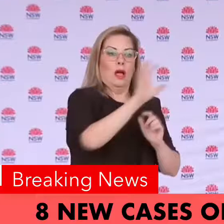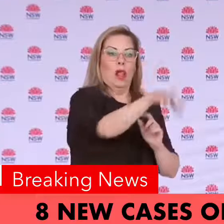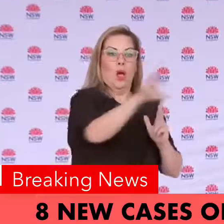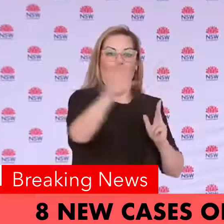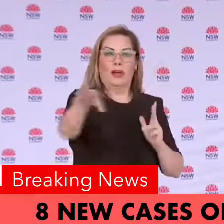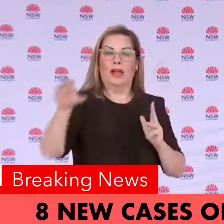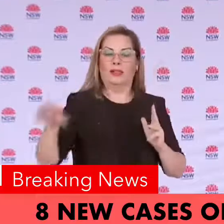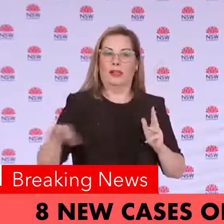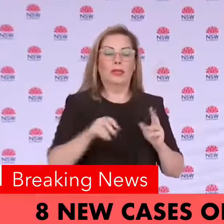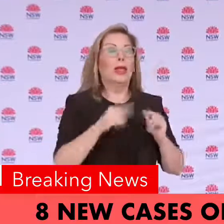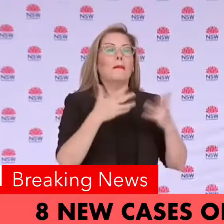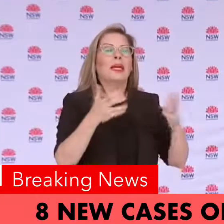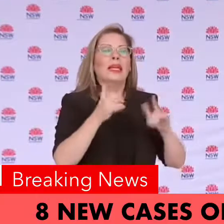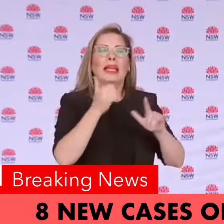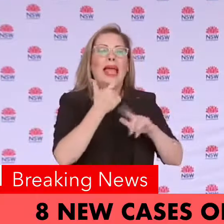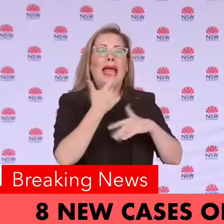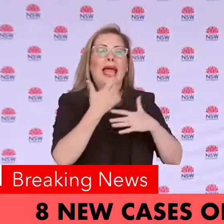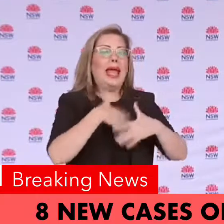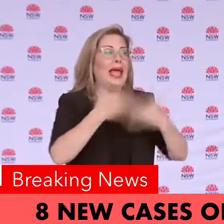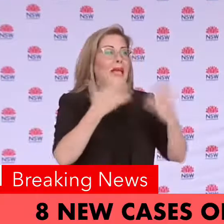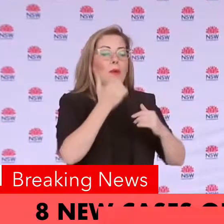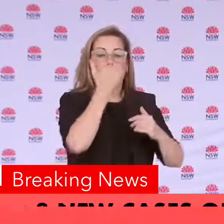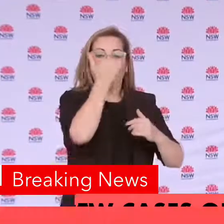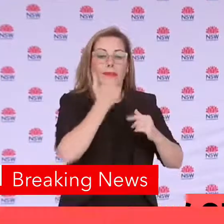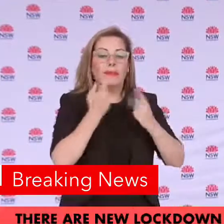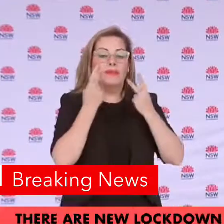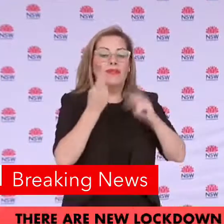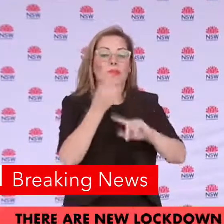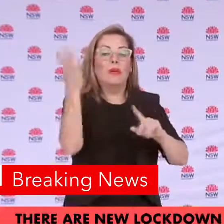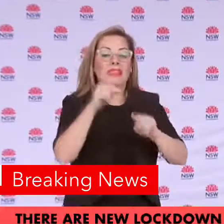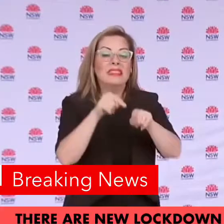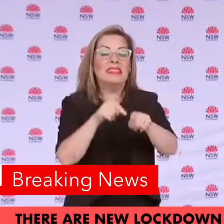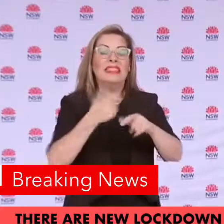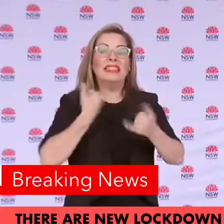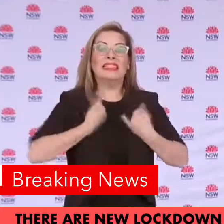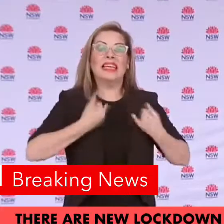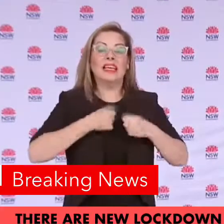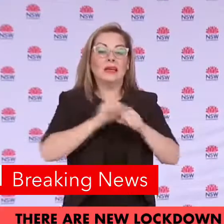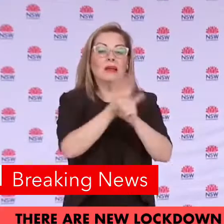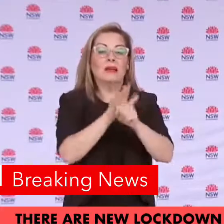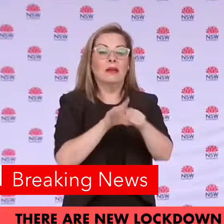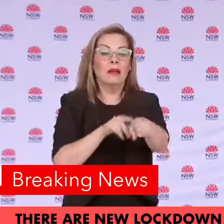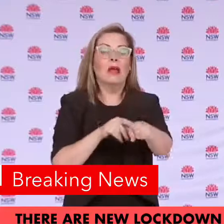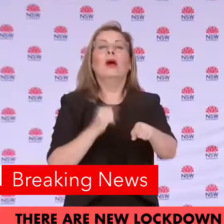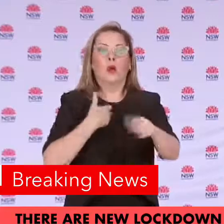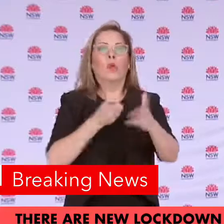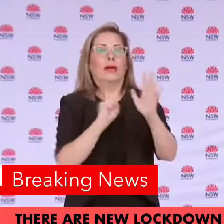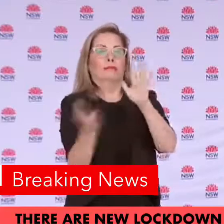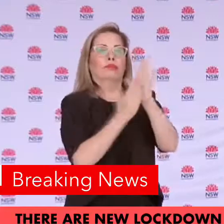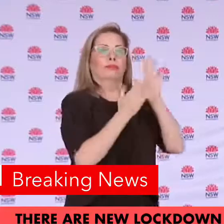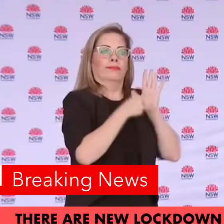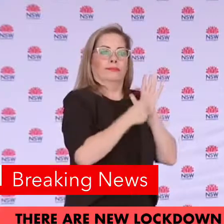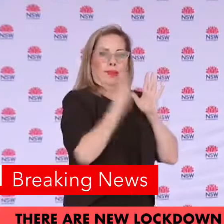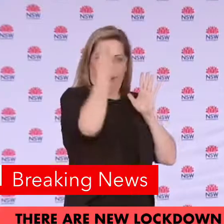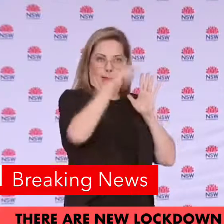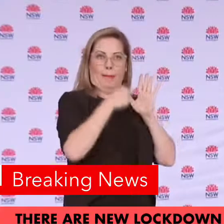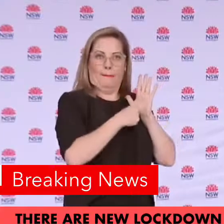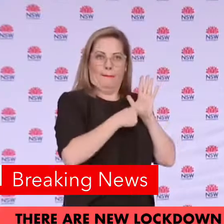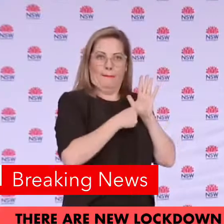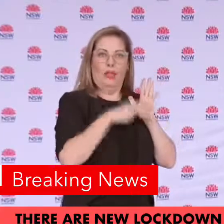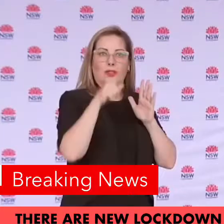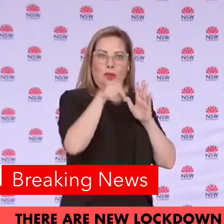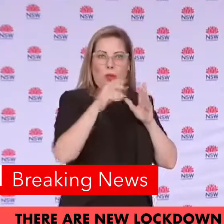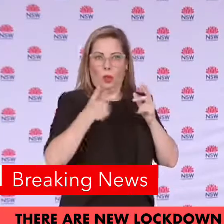those venues, so please keep alert and share that information with your friends as well. So